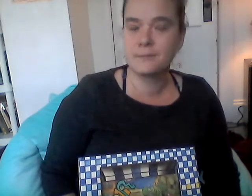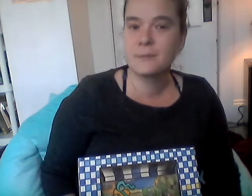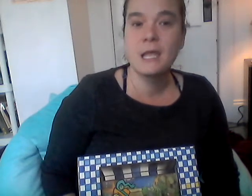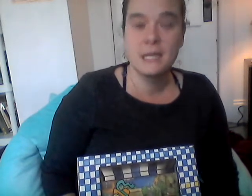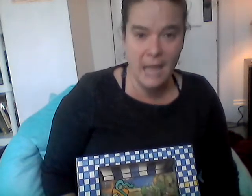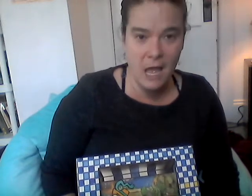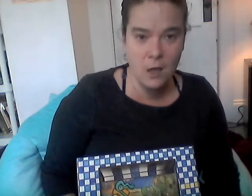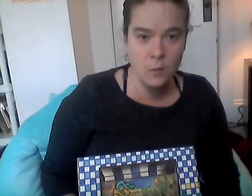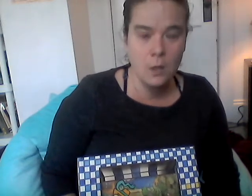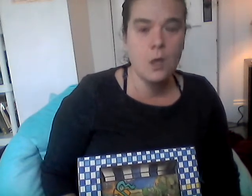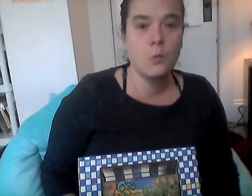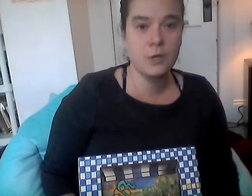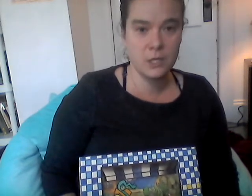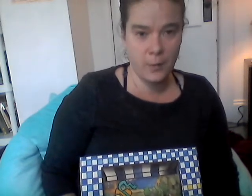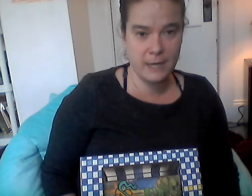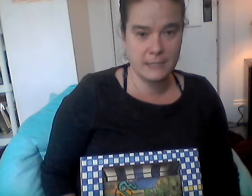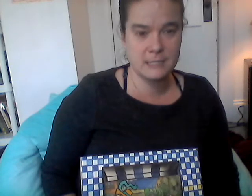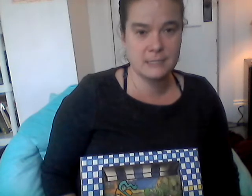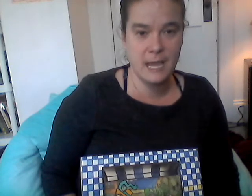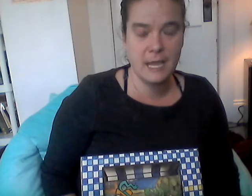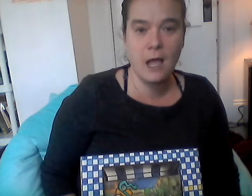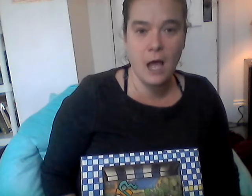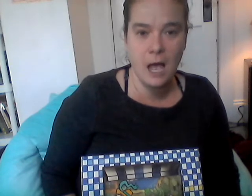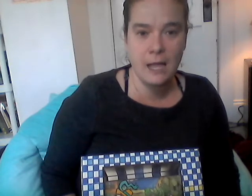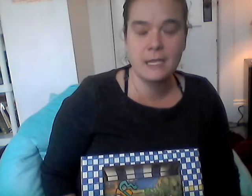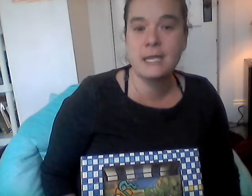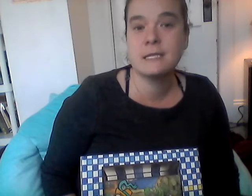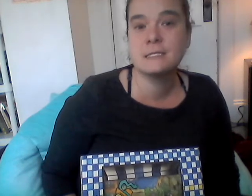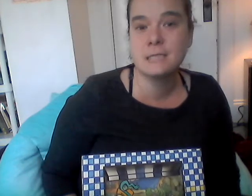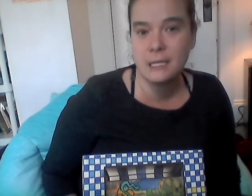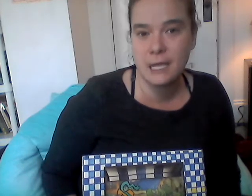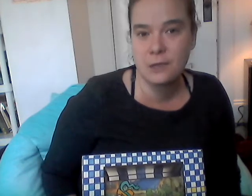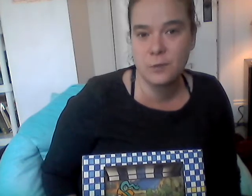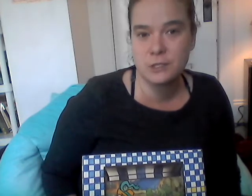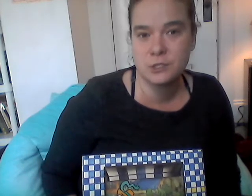Now, we're going to practice saying hi in sign language.